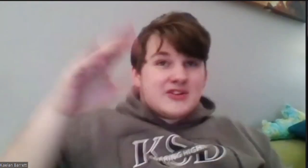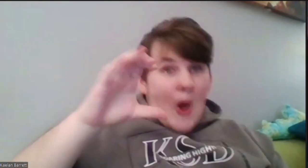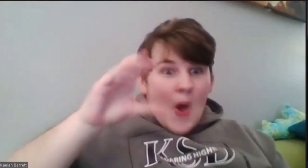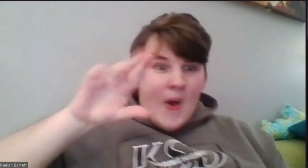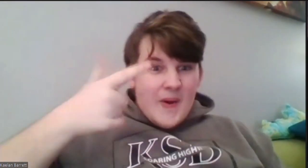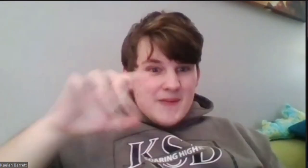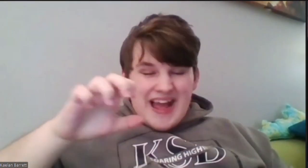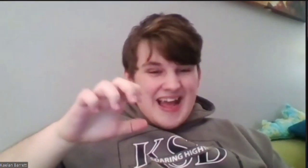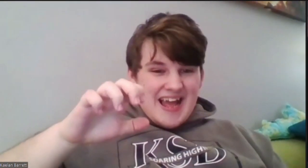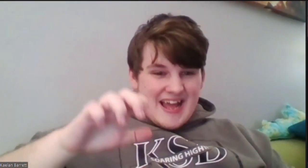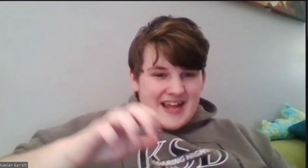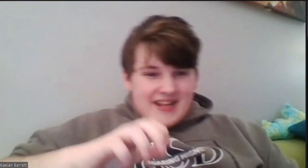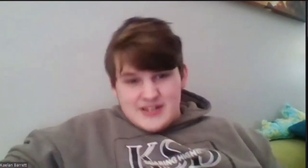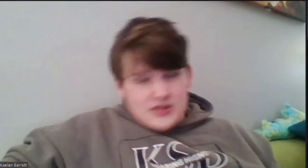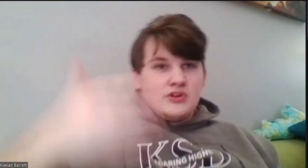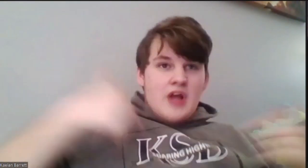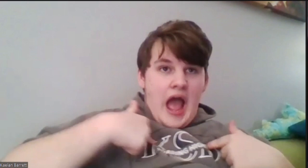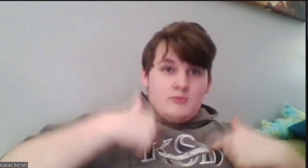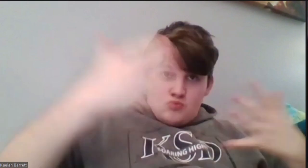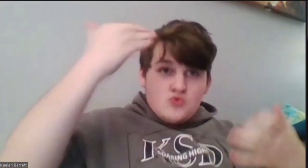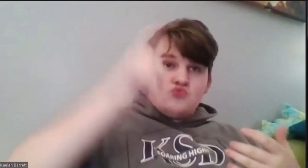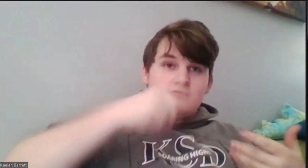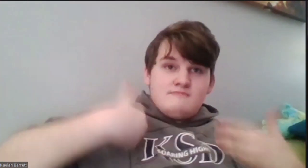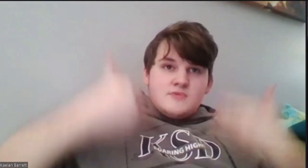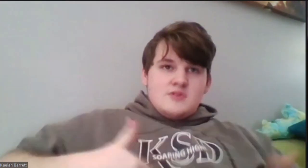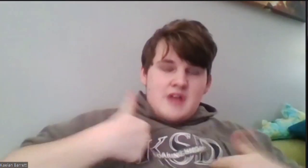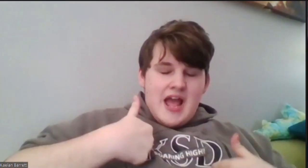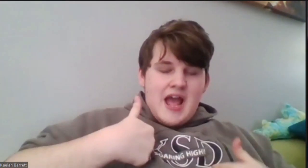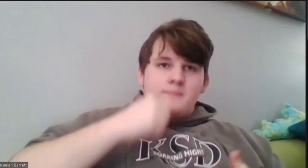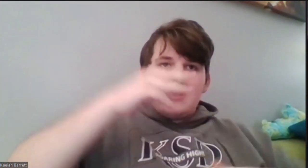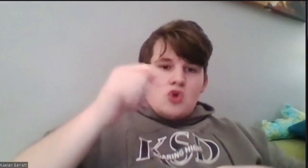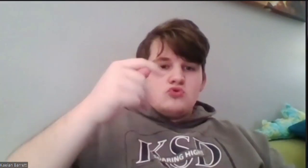It was a match. It looked like it was happy. He said, hi, Scrooge. You know who I am?